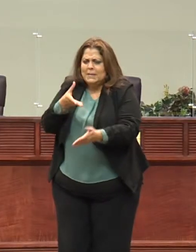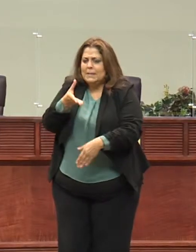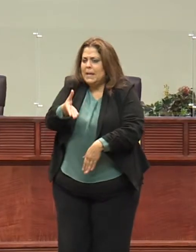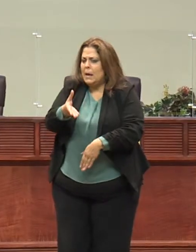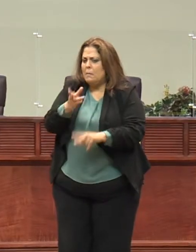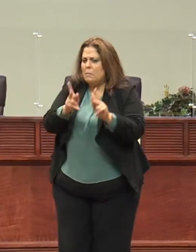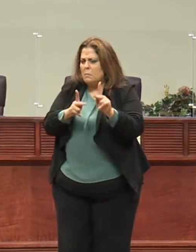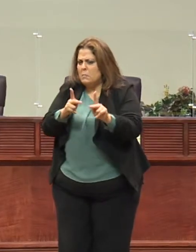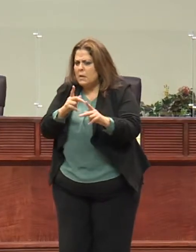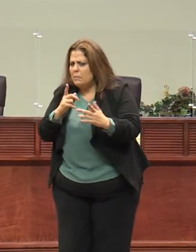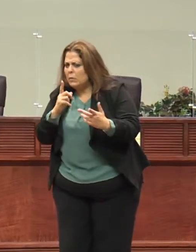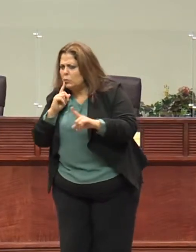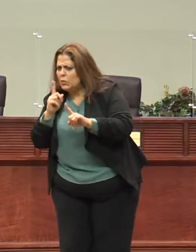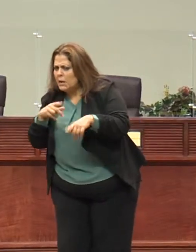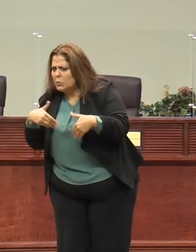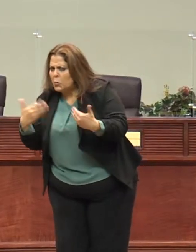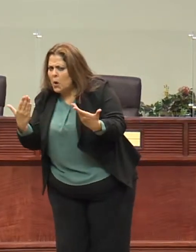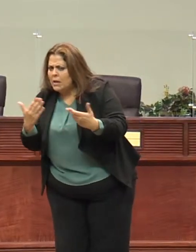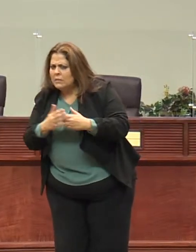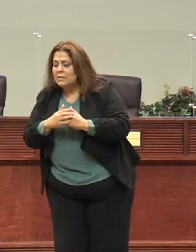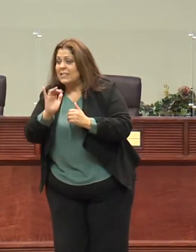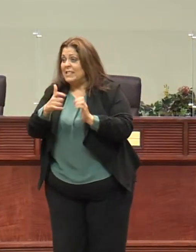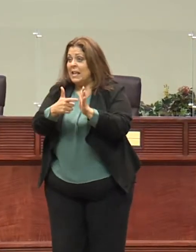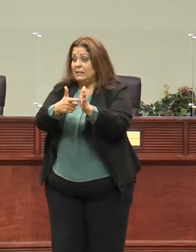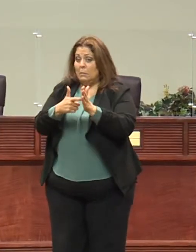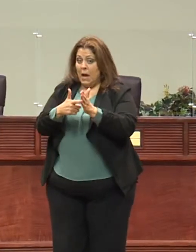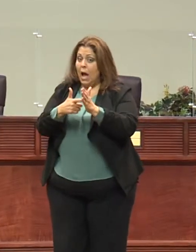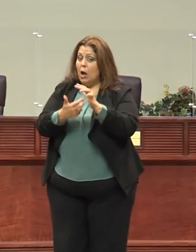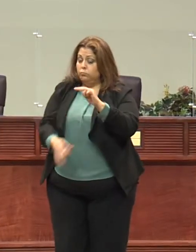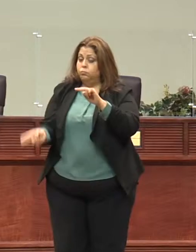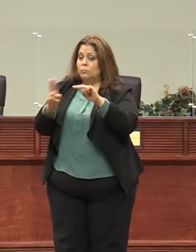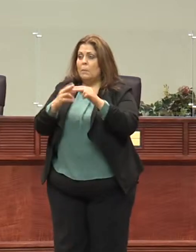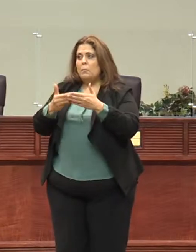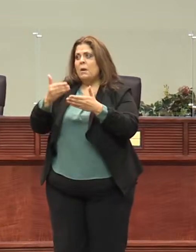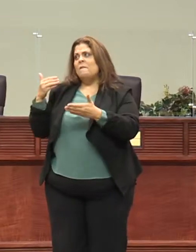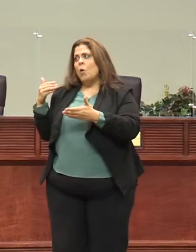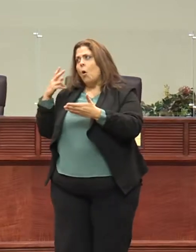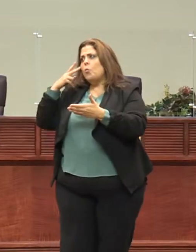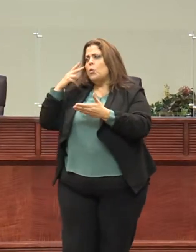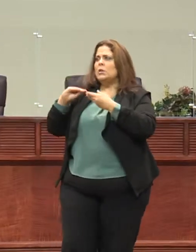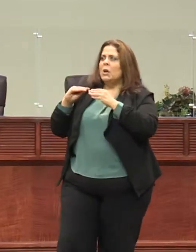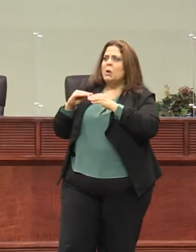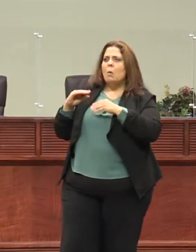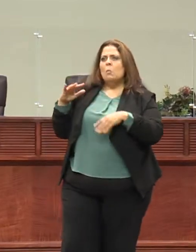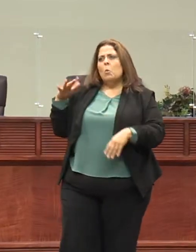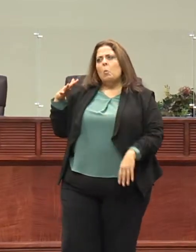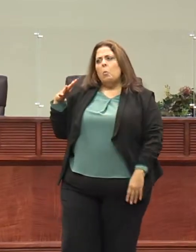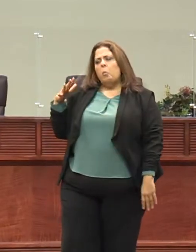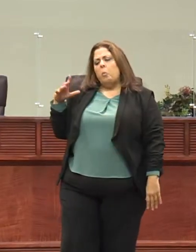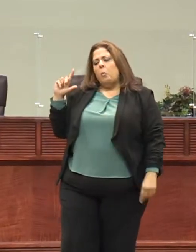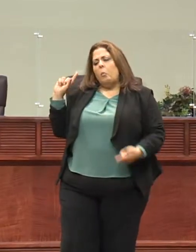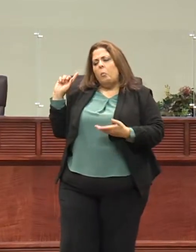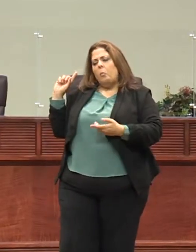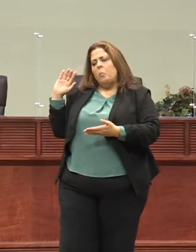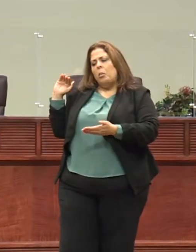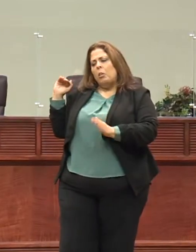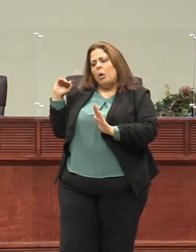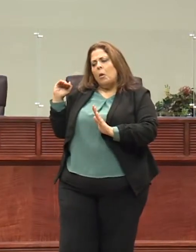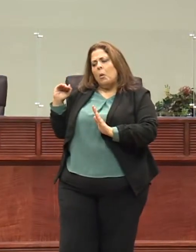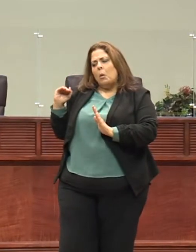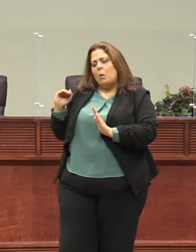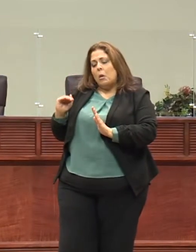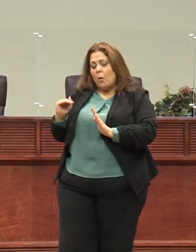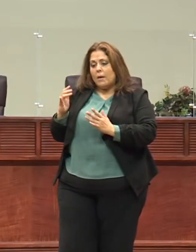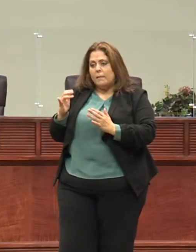clearly this demand is huge compared to what we were seeing before. We were kind of seeing demand dwindle a little bit. So can you guys talk about that?